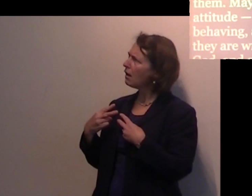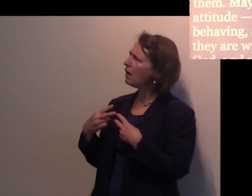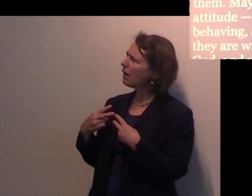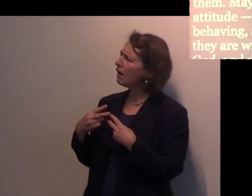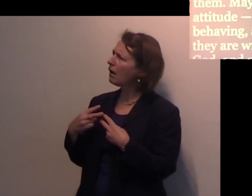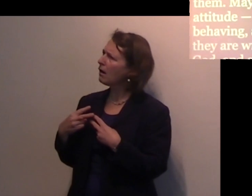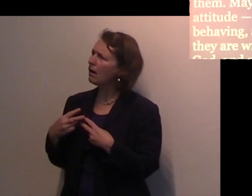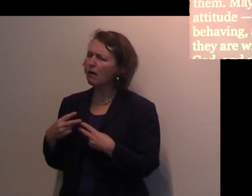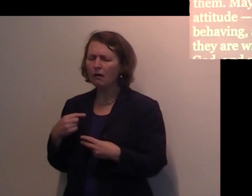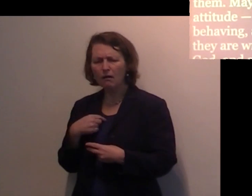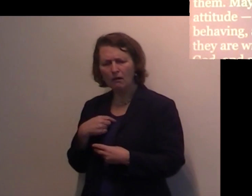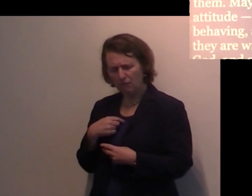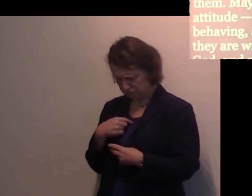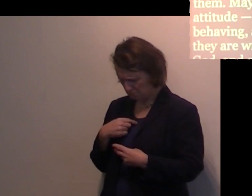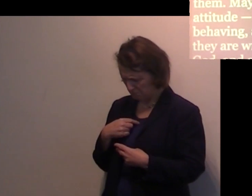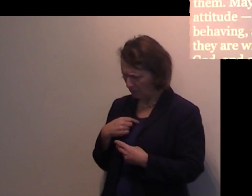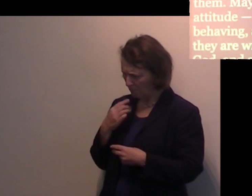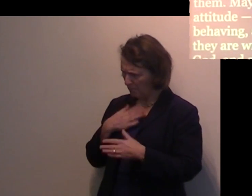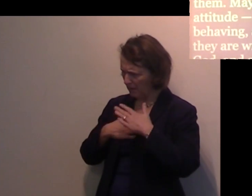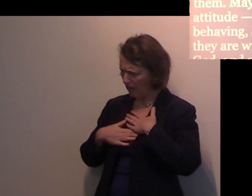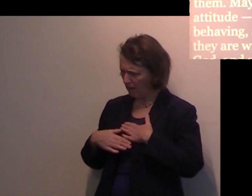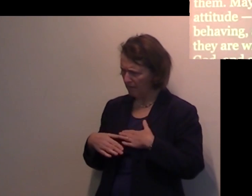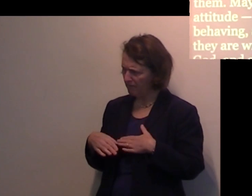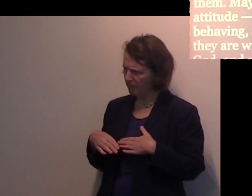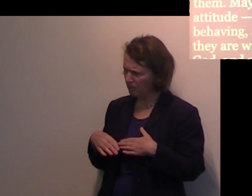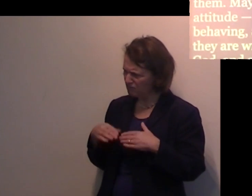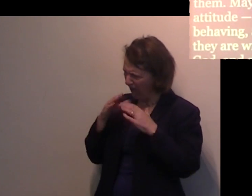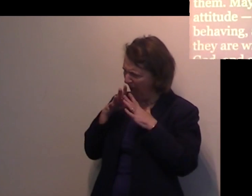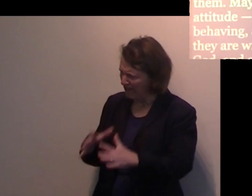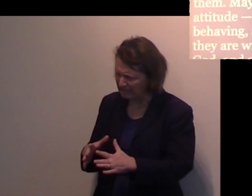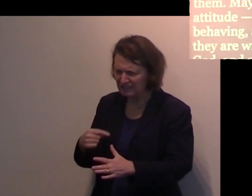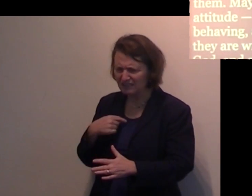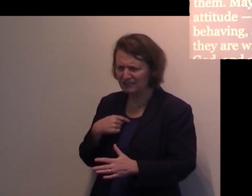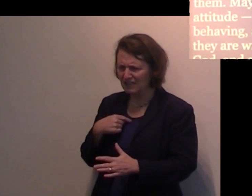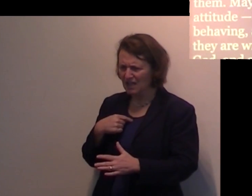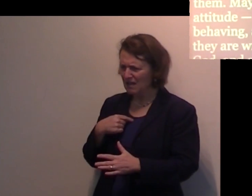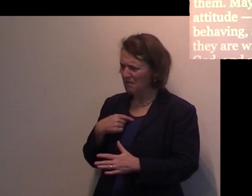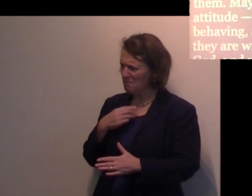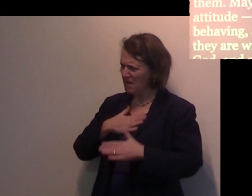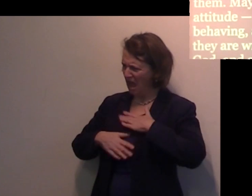They will see how they are behaving, and they will understand that they are wrong.